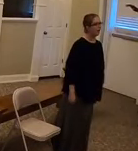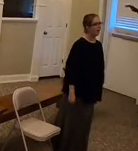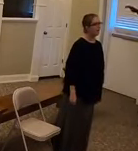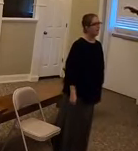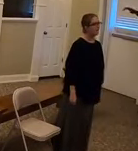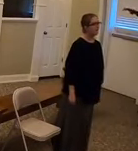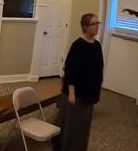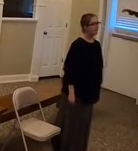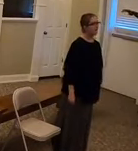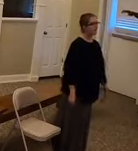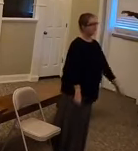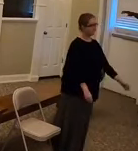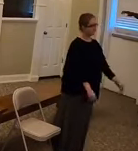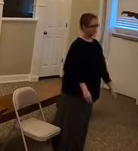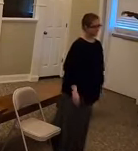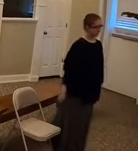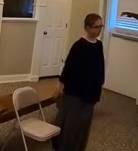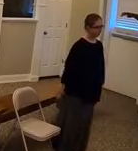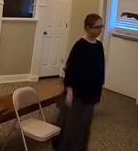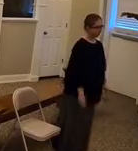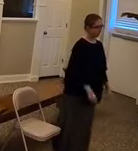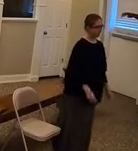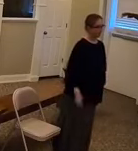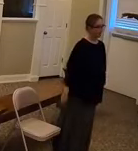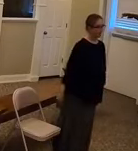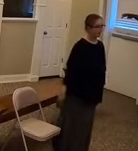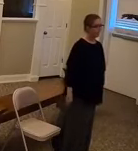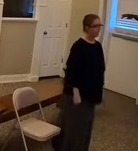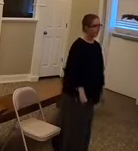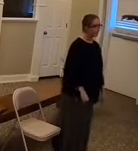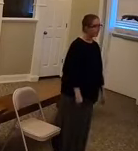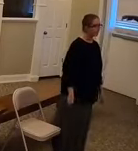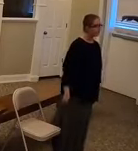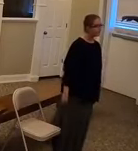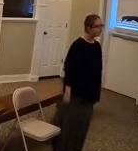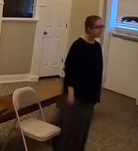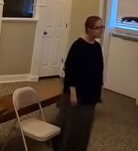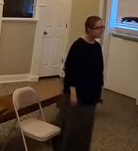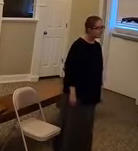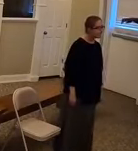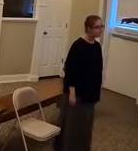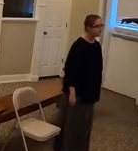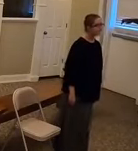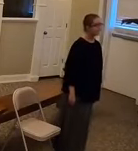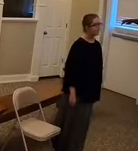give you glory. Lord, we magnify you, O God. Hallelujah.